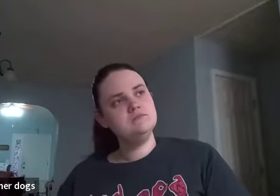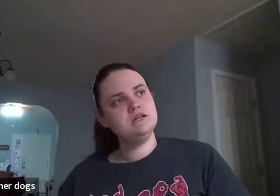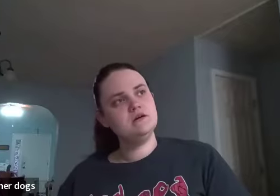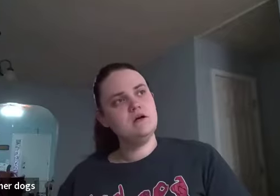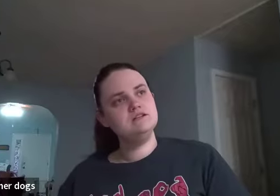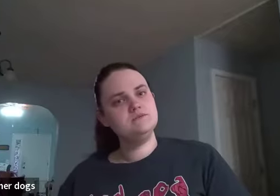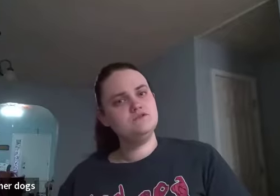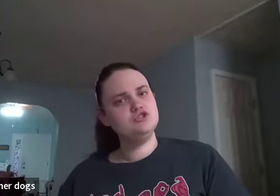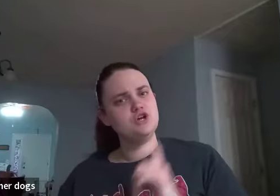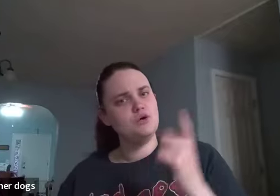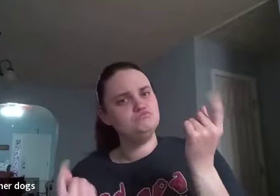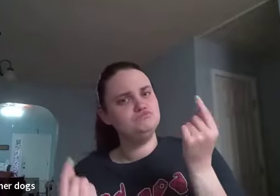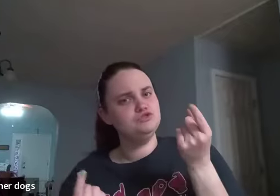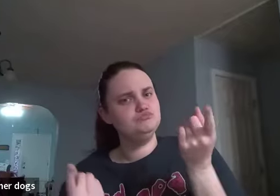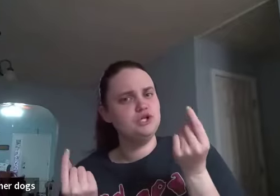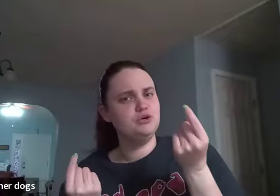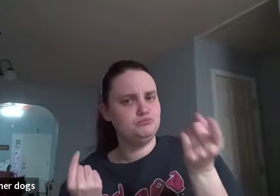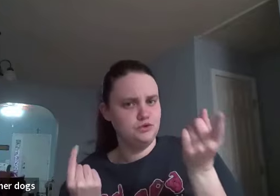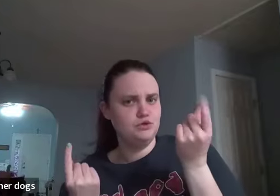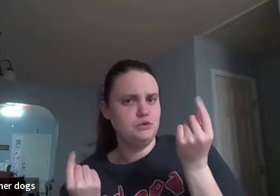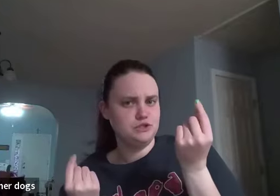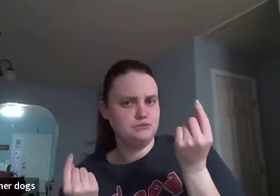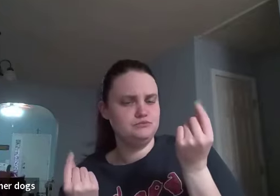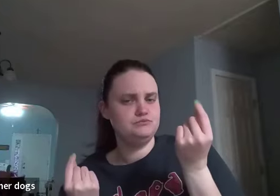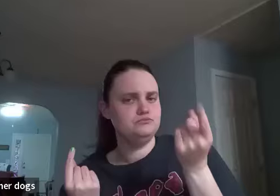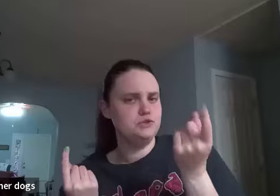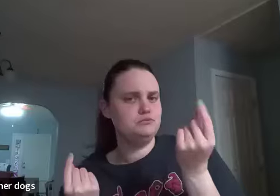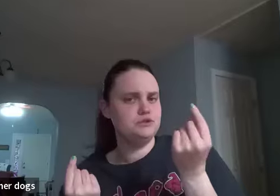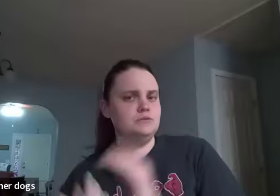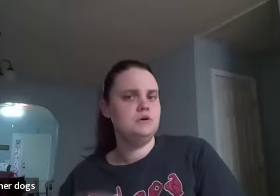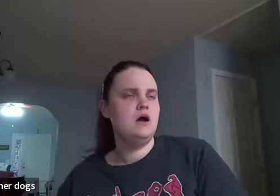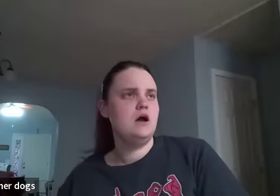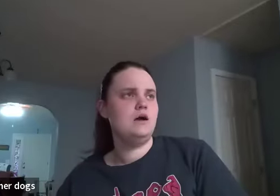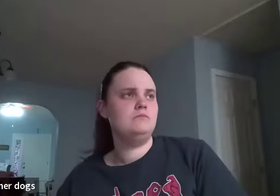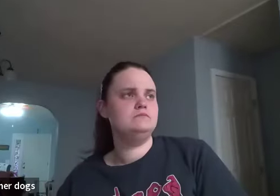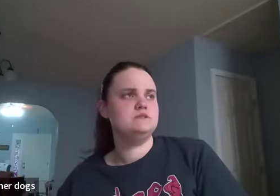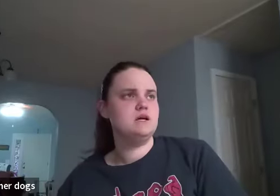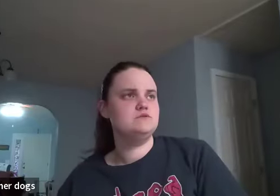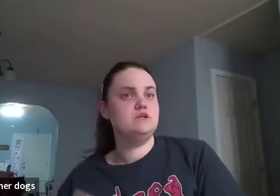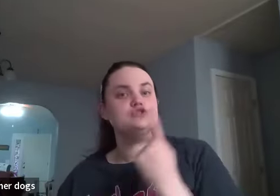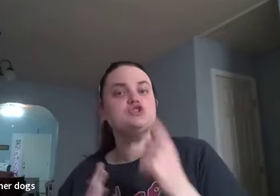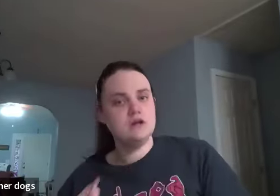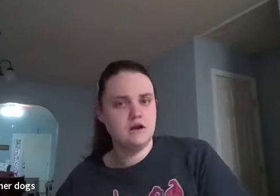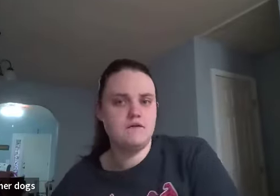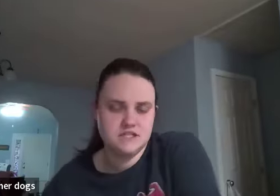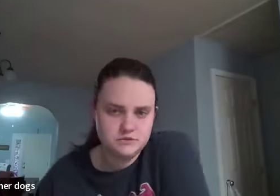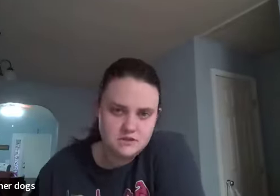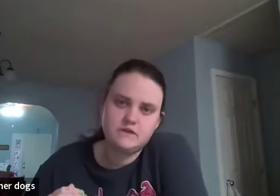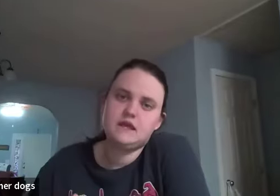sometimes a lot of times if you just go what do you do? You what do? You what do? Sometimes when you're starting a conversation with someone, they